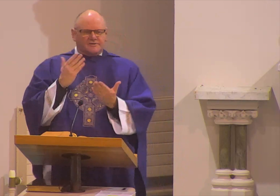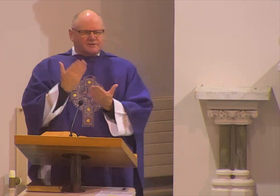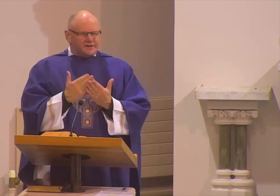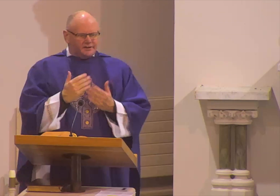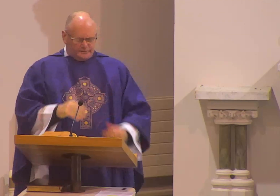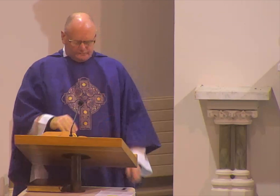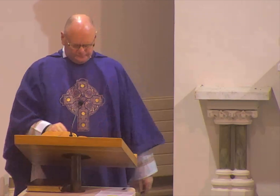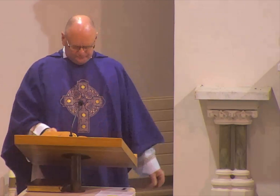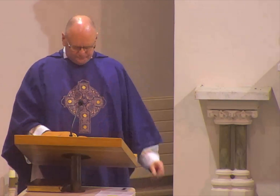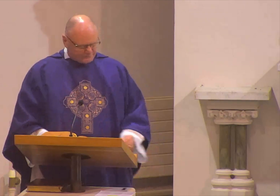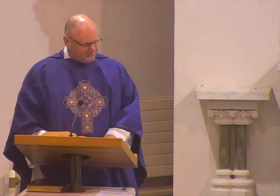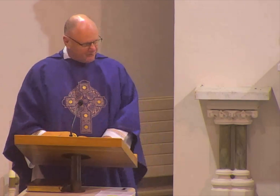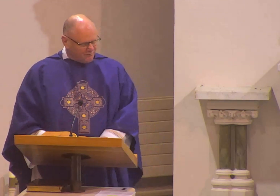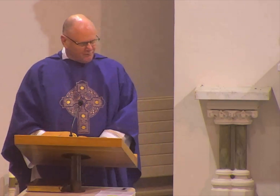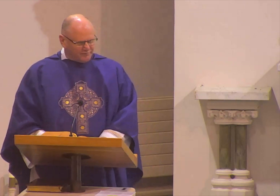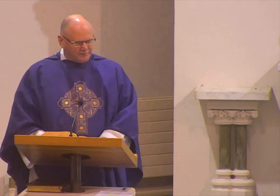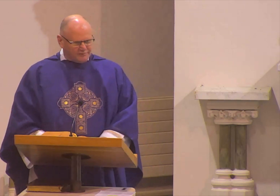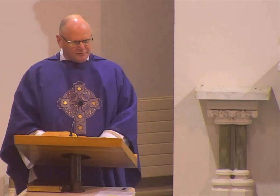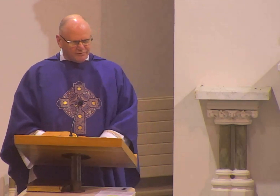Please be seated.